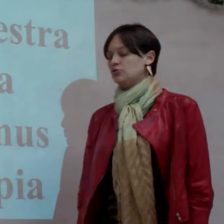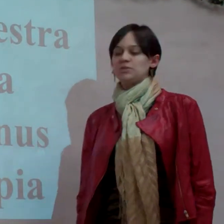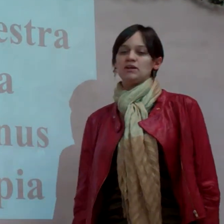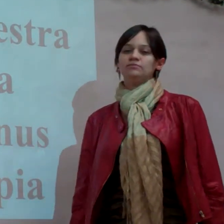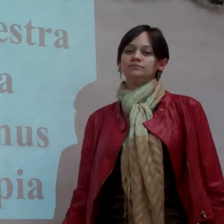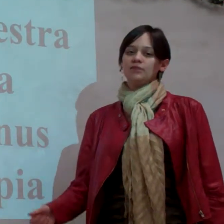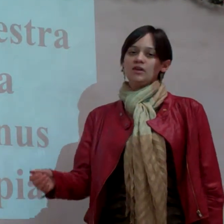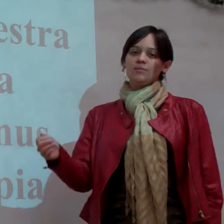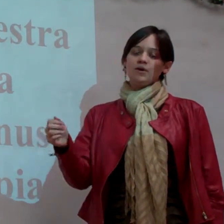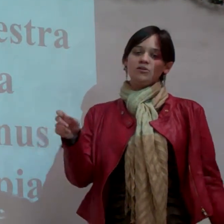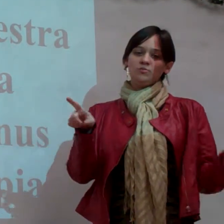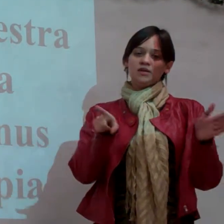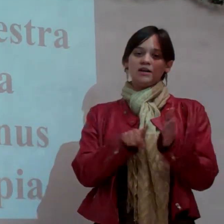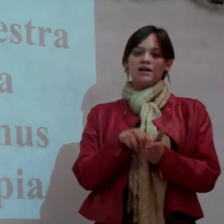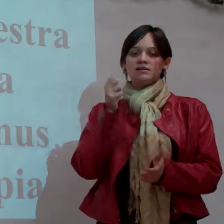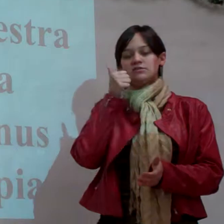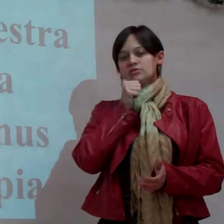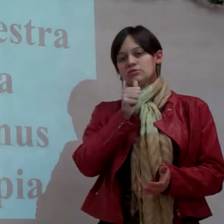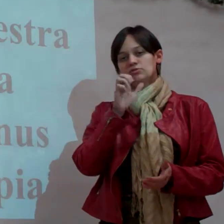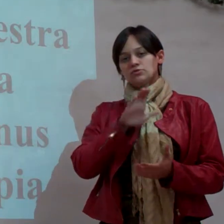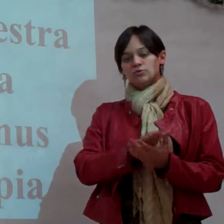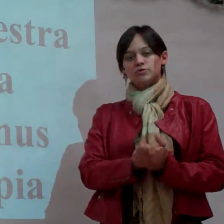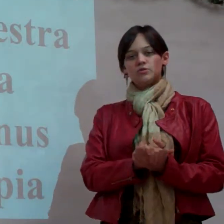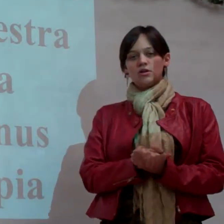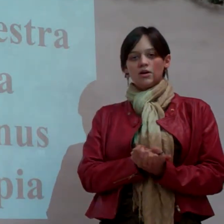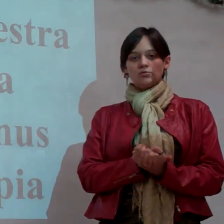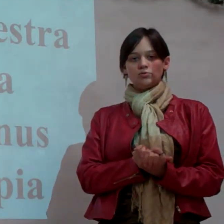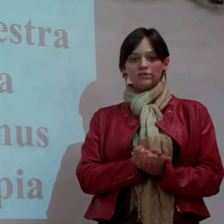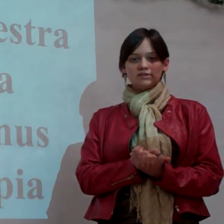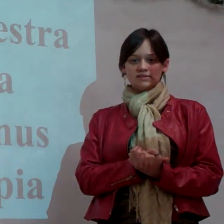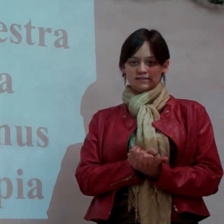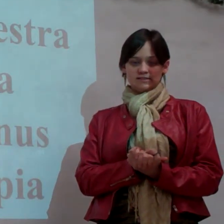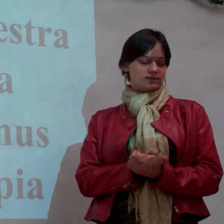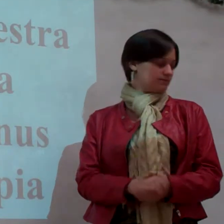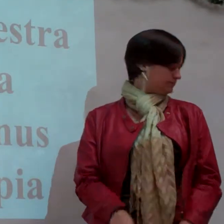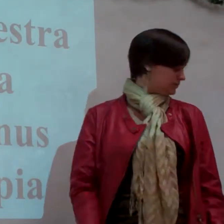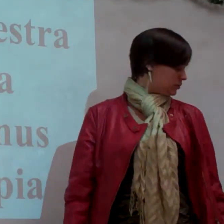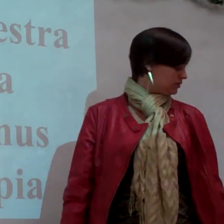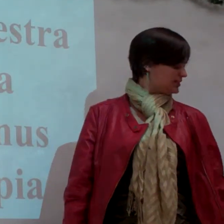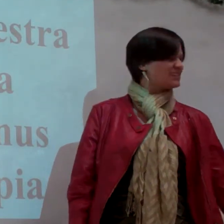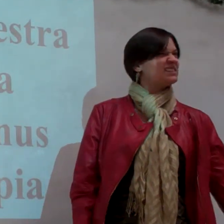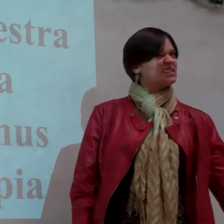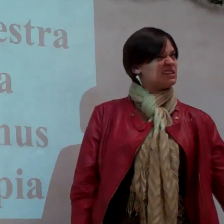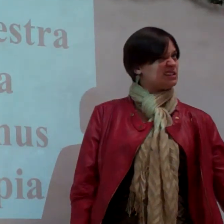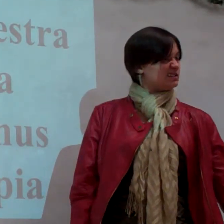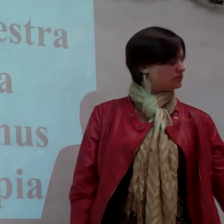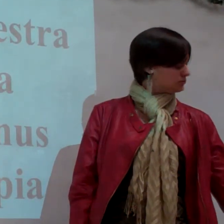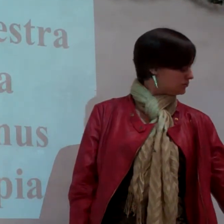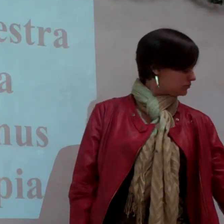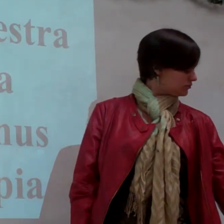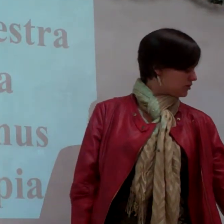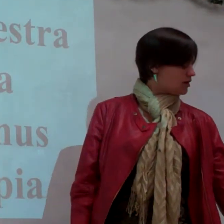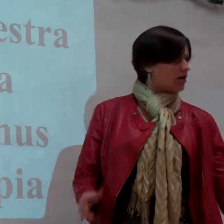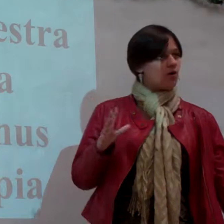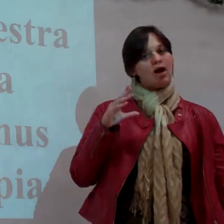Penelopia. Penelopia est uxor Ulysses. Ulyssei. Oh,